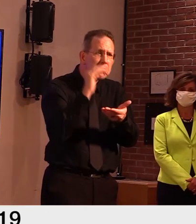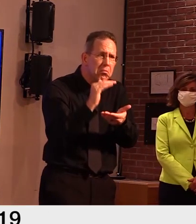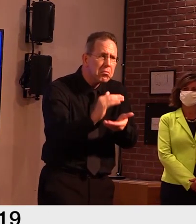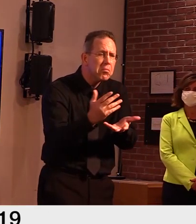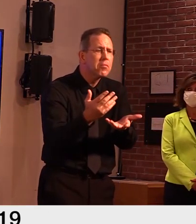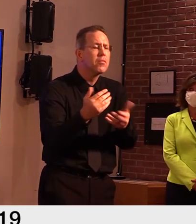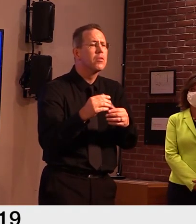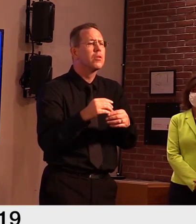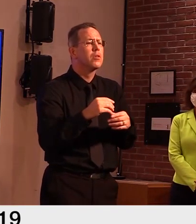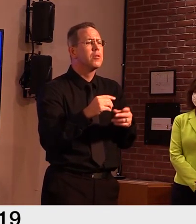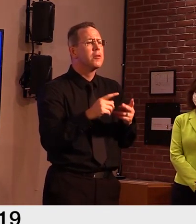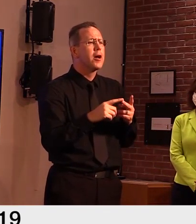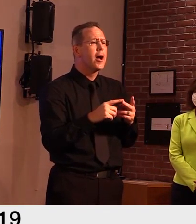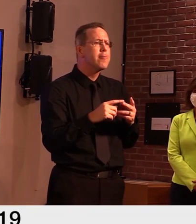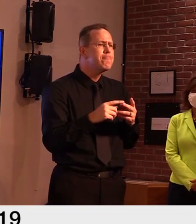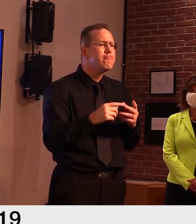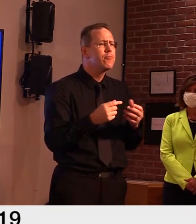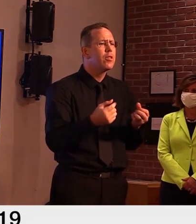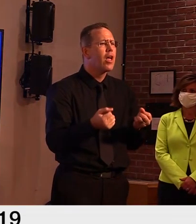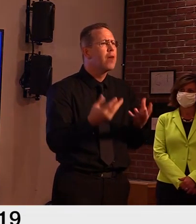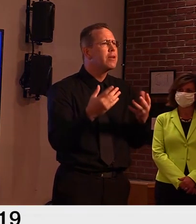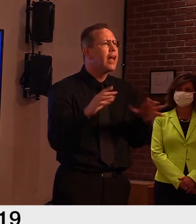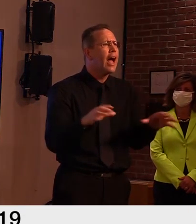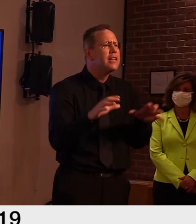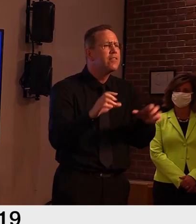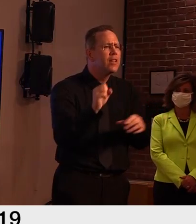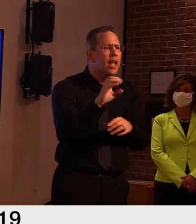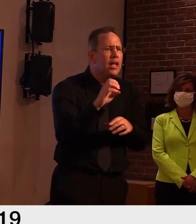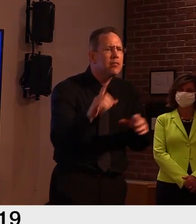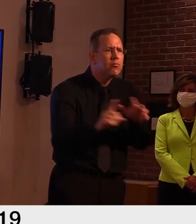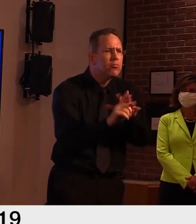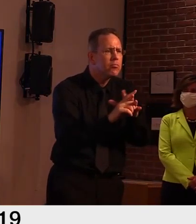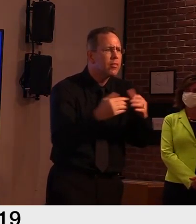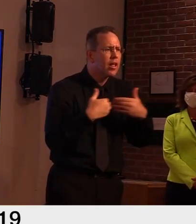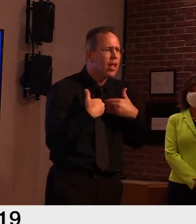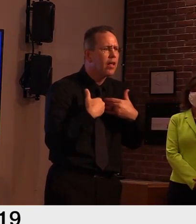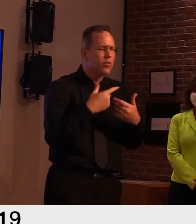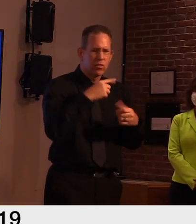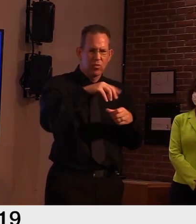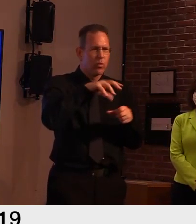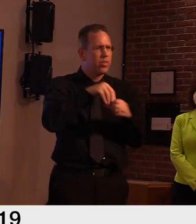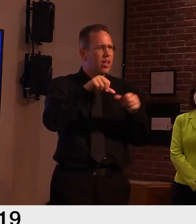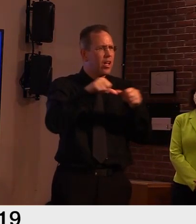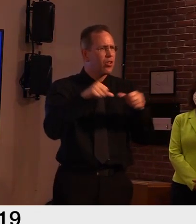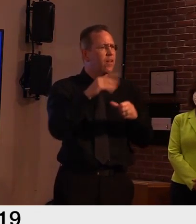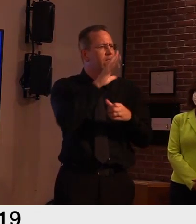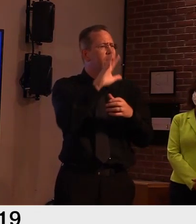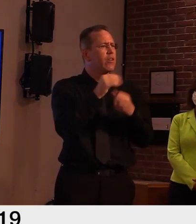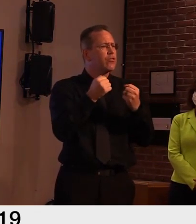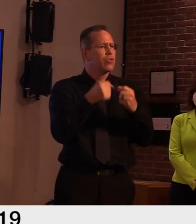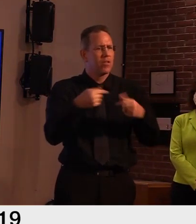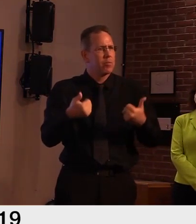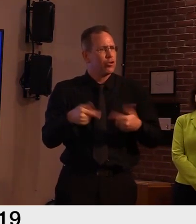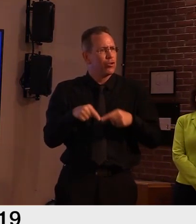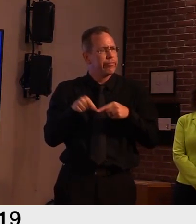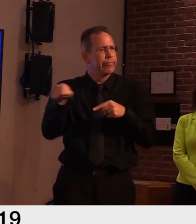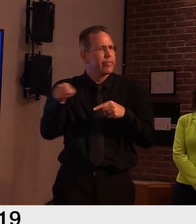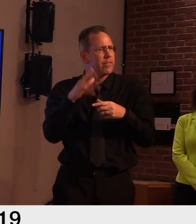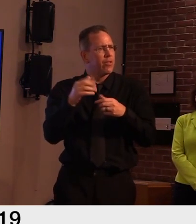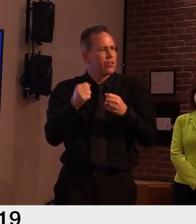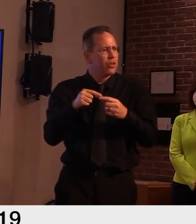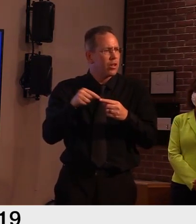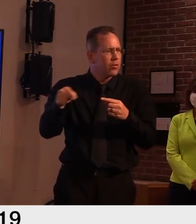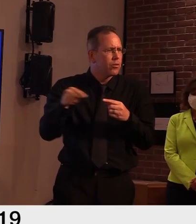they're going to improve in the future, and they have improved over the past week. We saw a 16% reduction in new cases We also saw